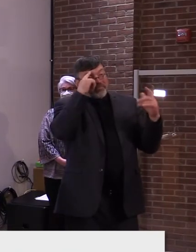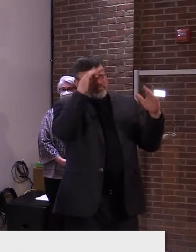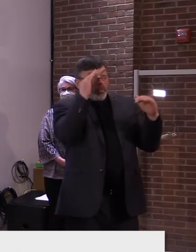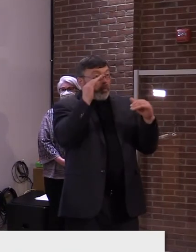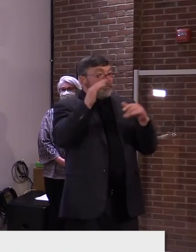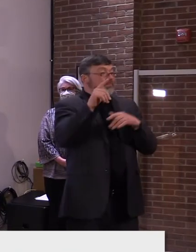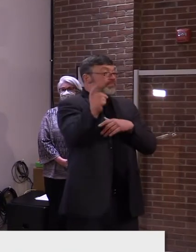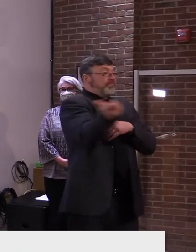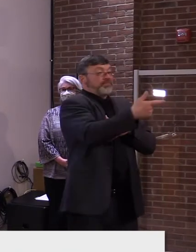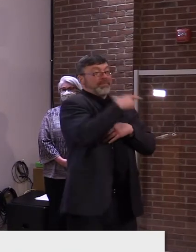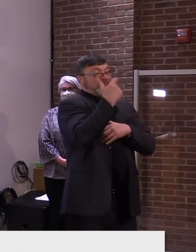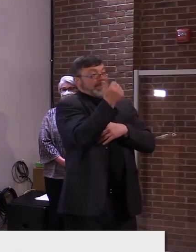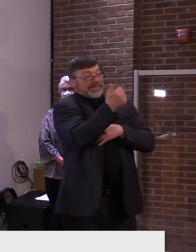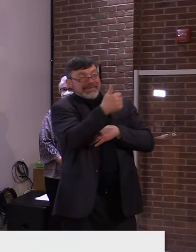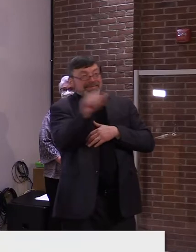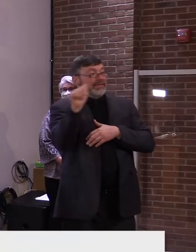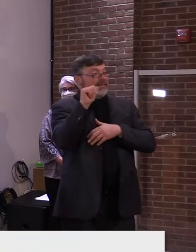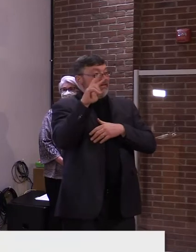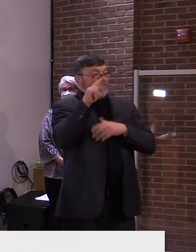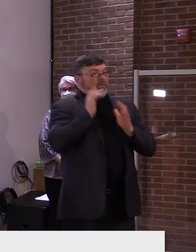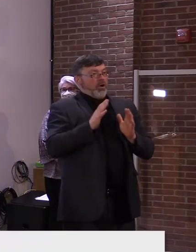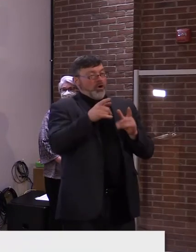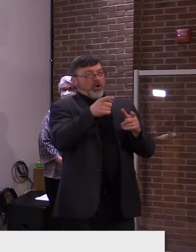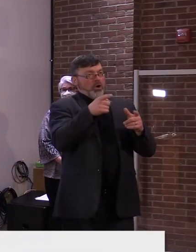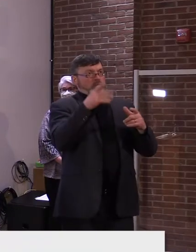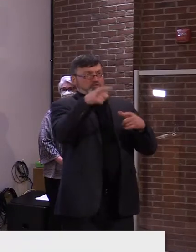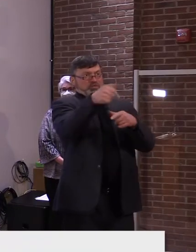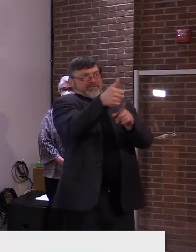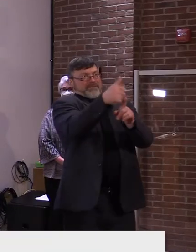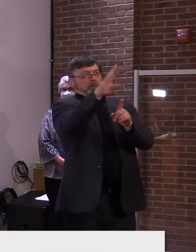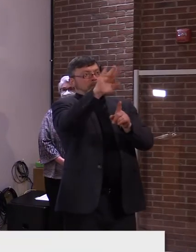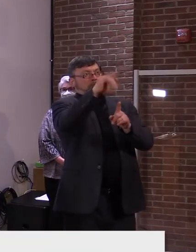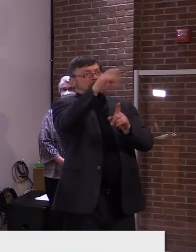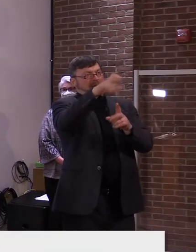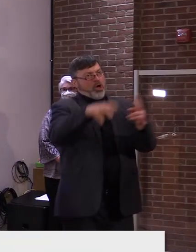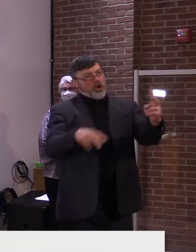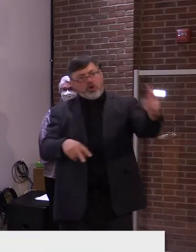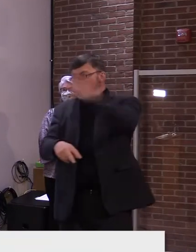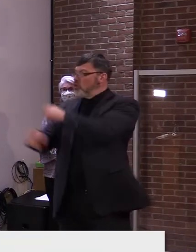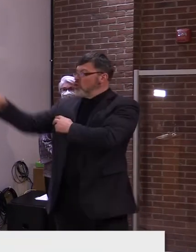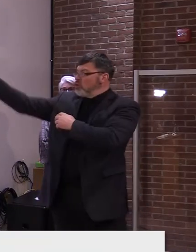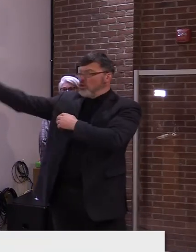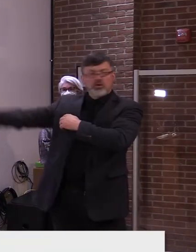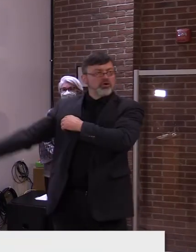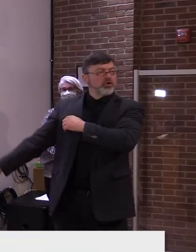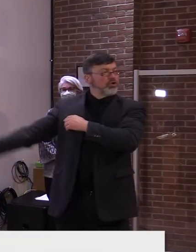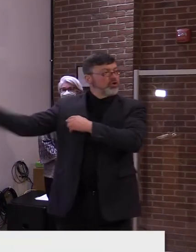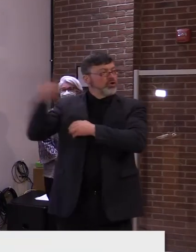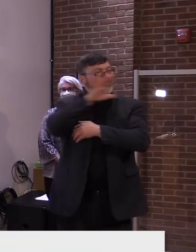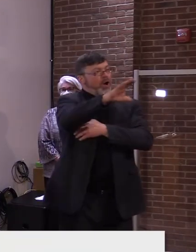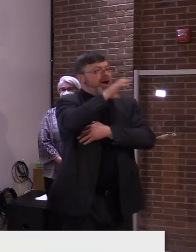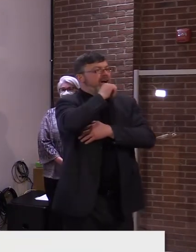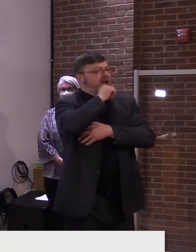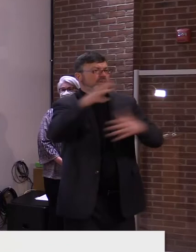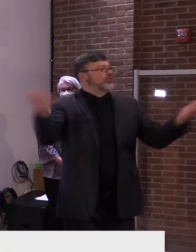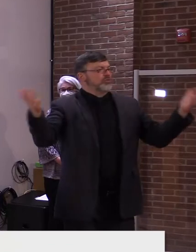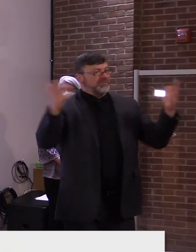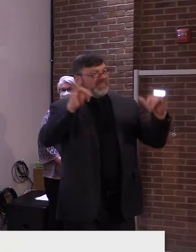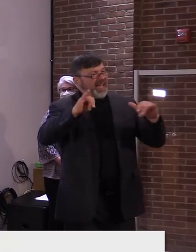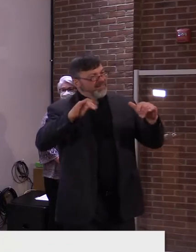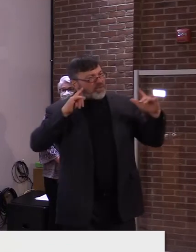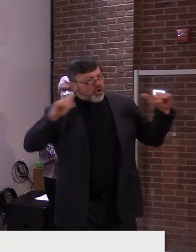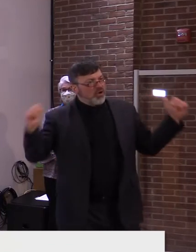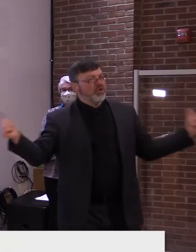connect with will understand that they have a chance to be vaccinated very expeditiously here in Vermont.